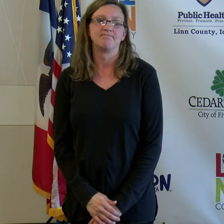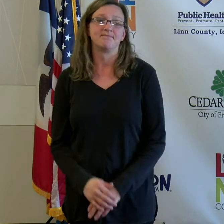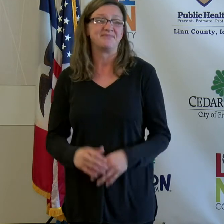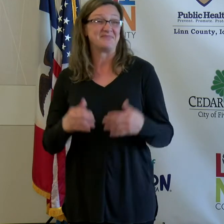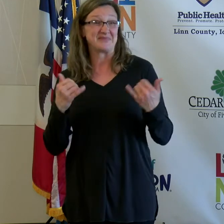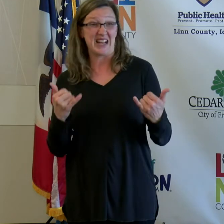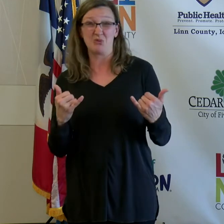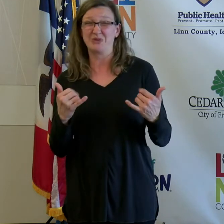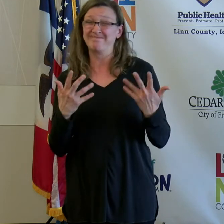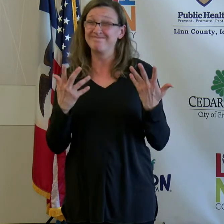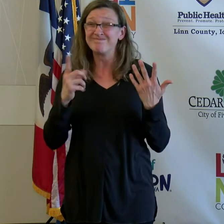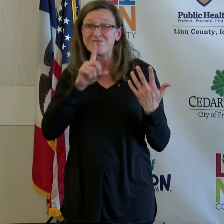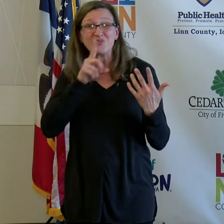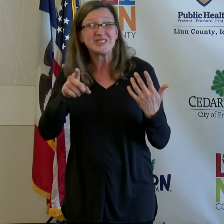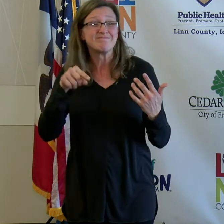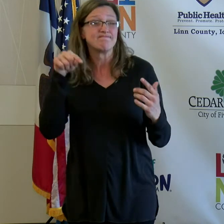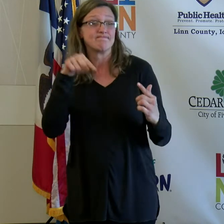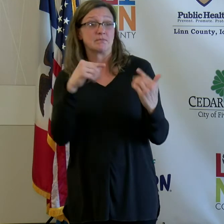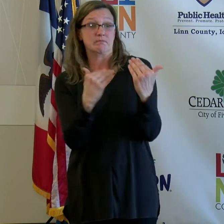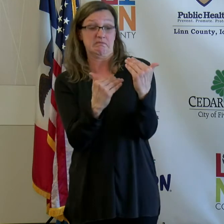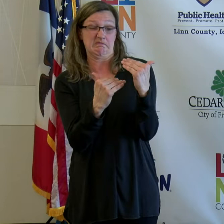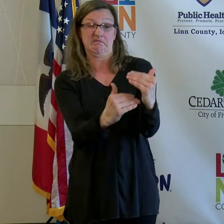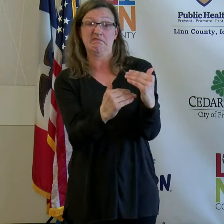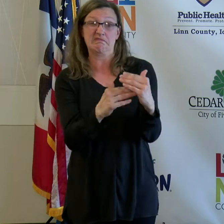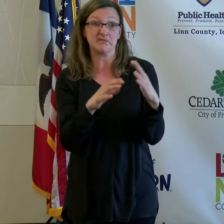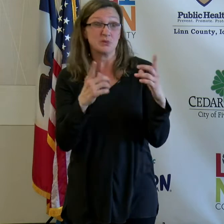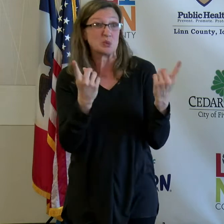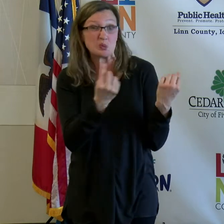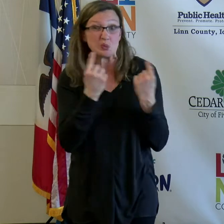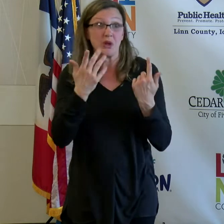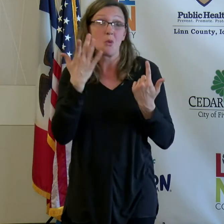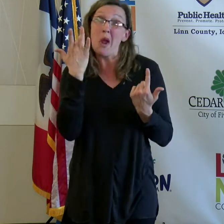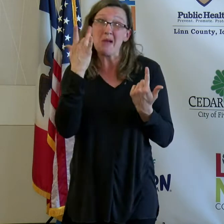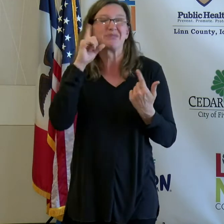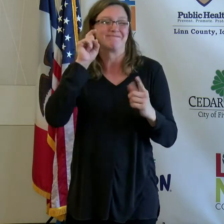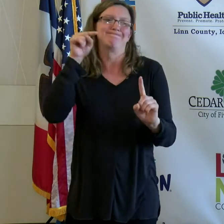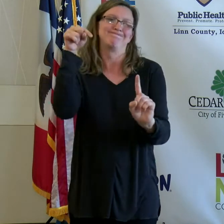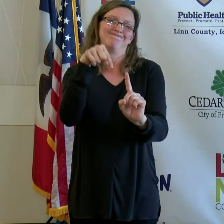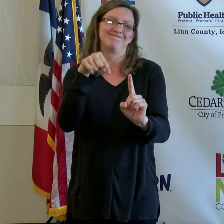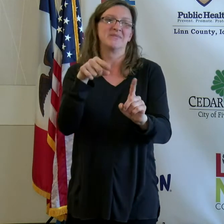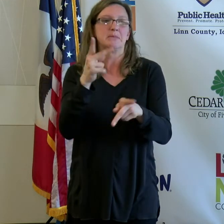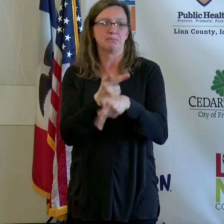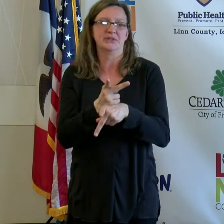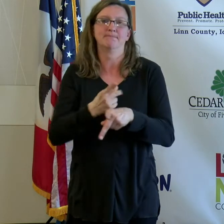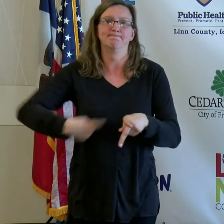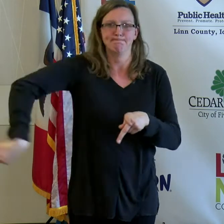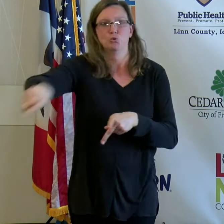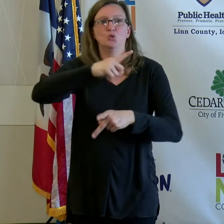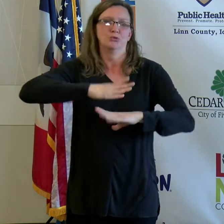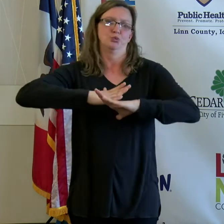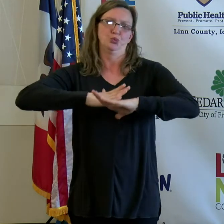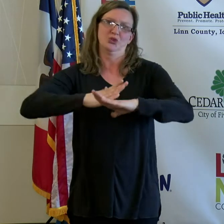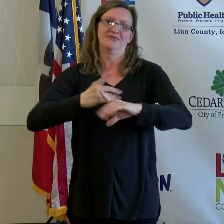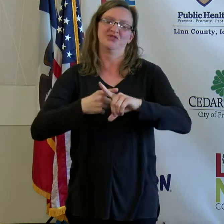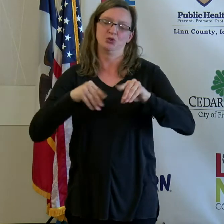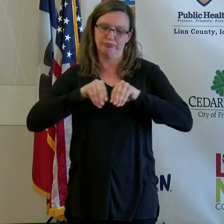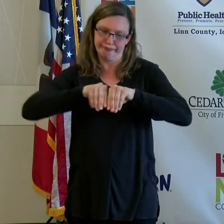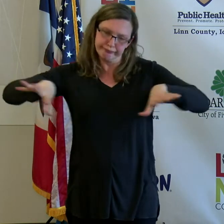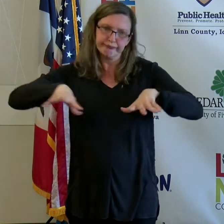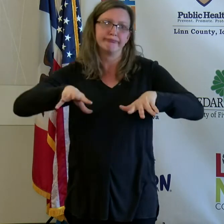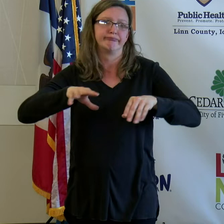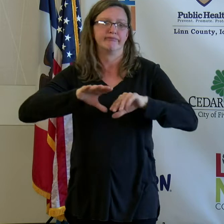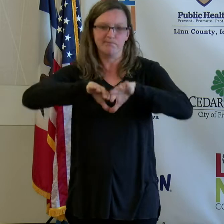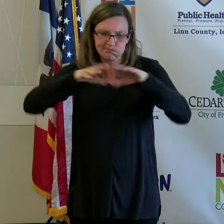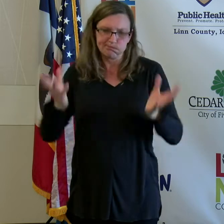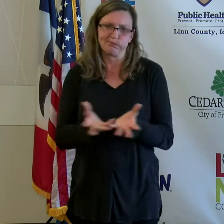in our community and are best practices to stop the spread of COVID-19. Throughout this country